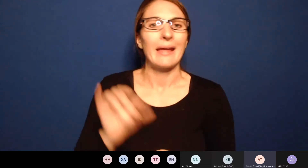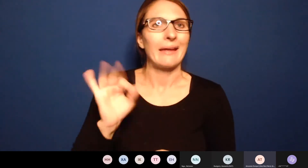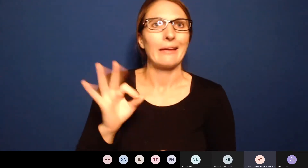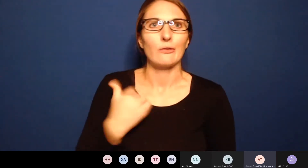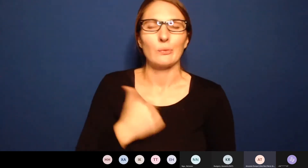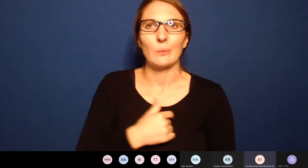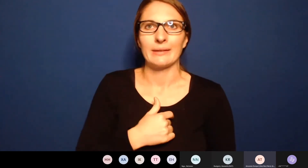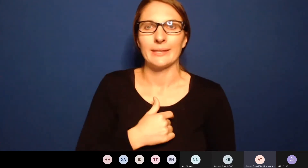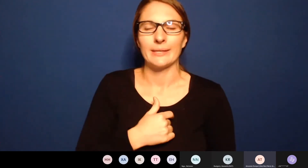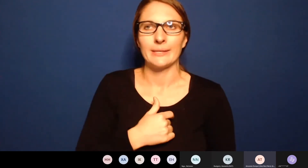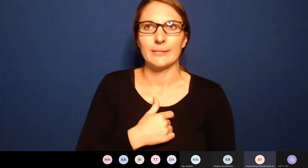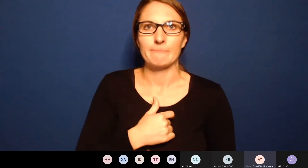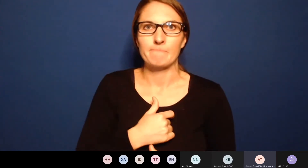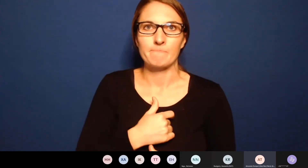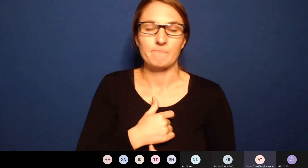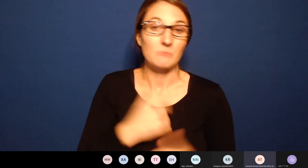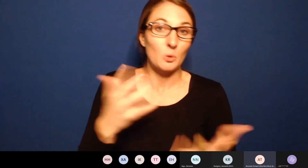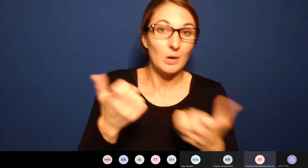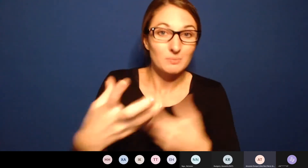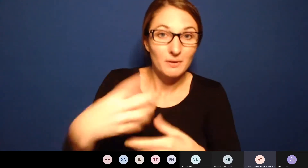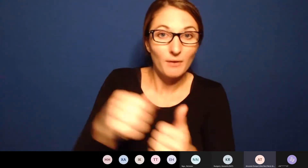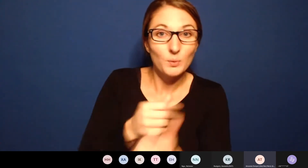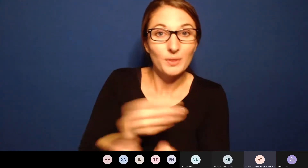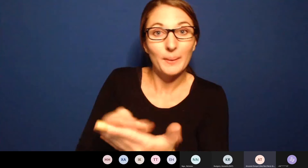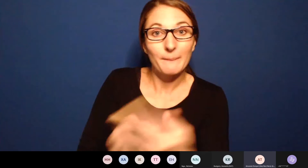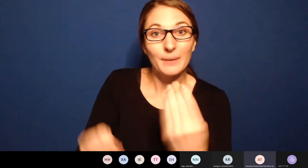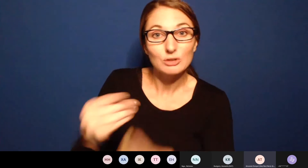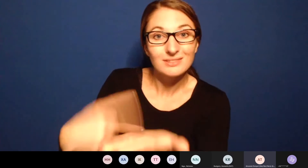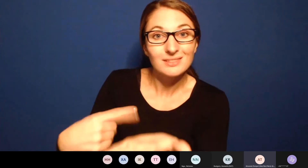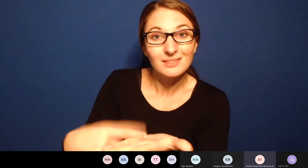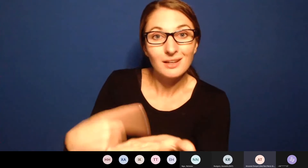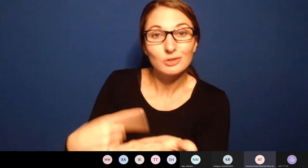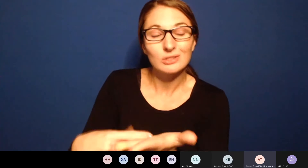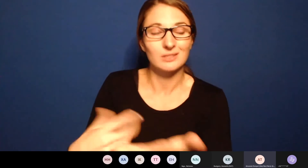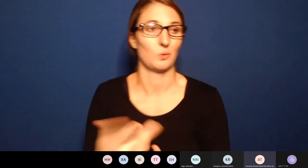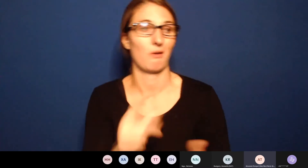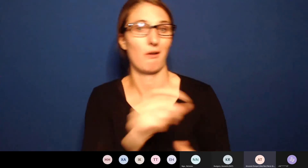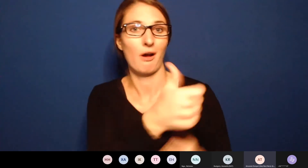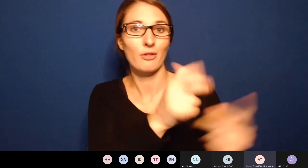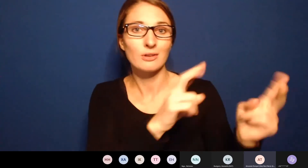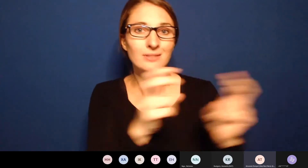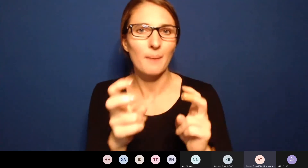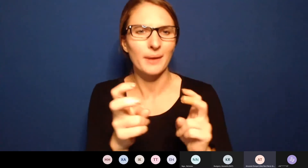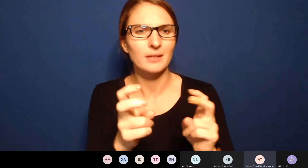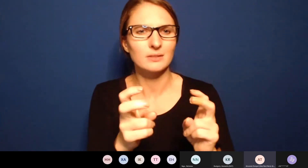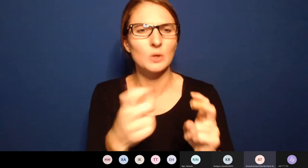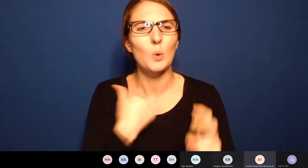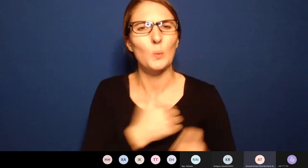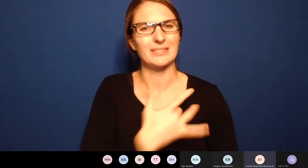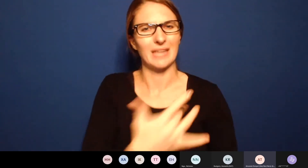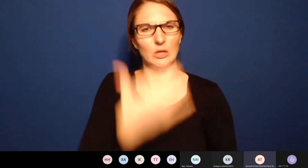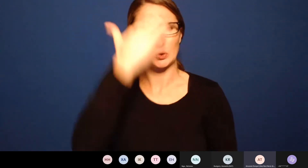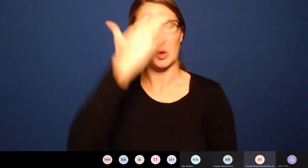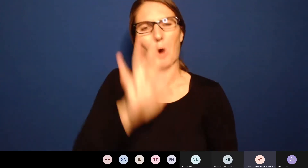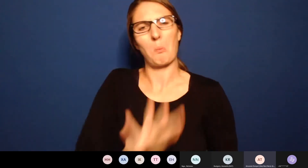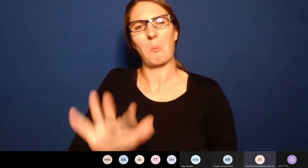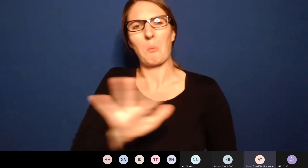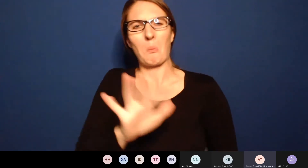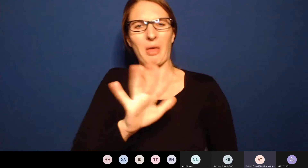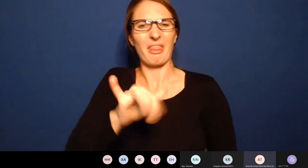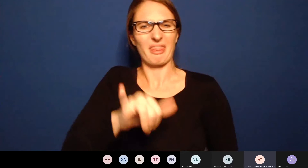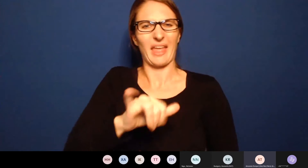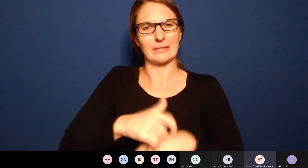know, want to be involved in budget discussions or other topics, we know around what time of year those things come, and we can plan